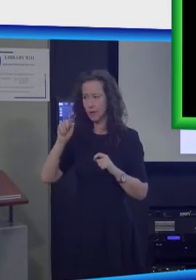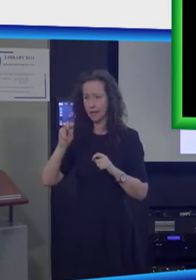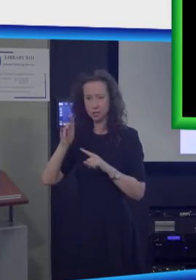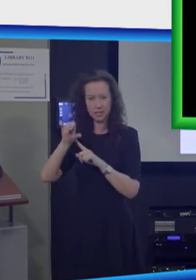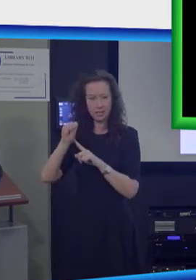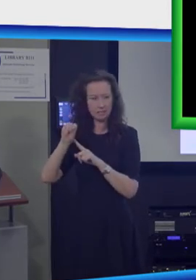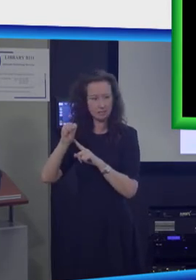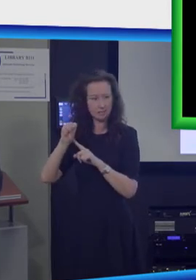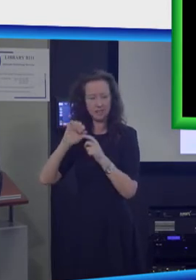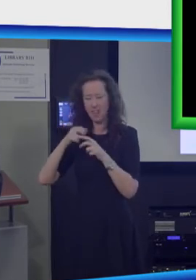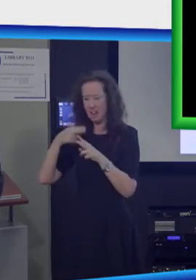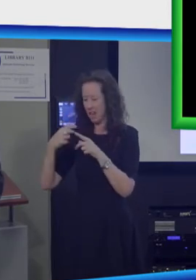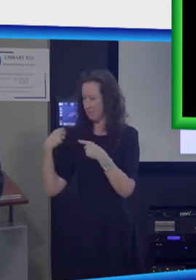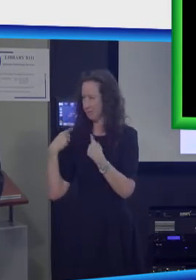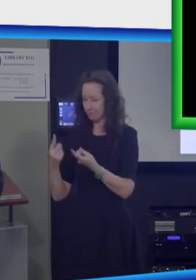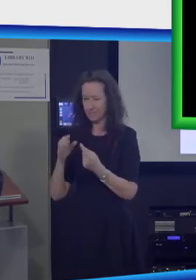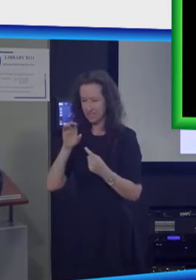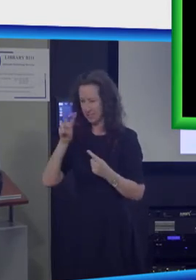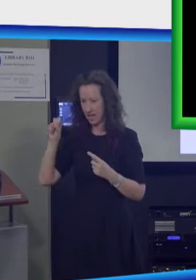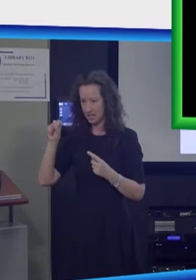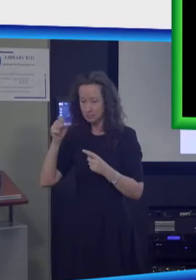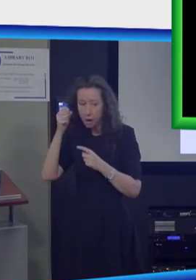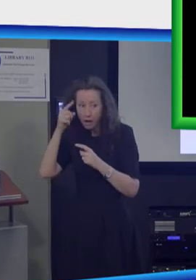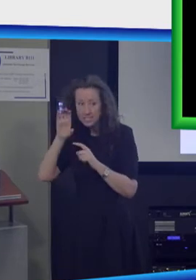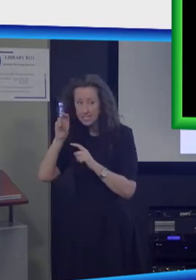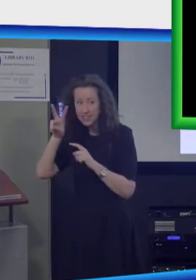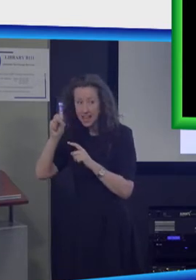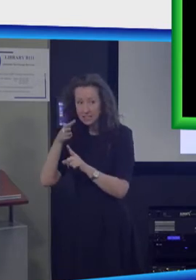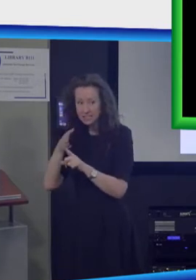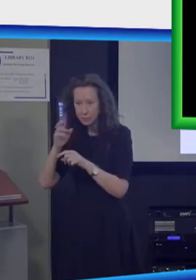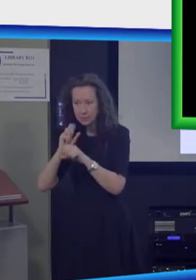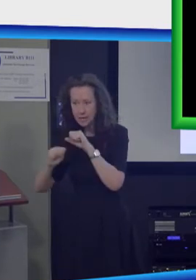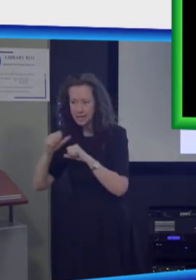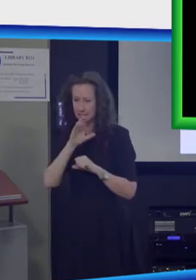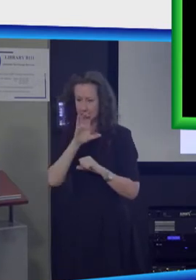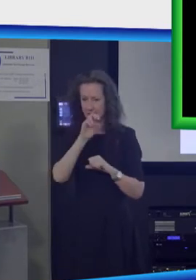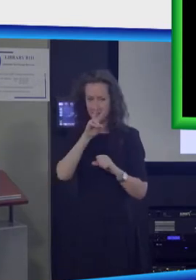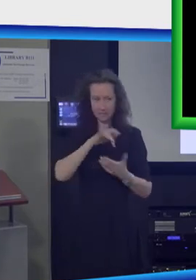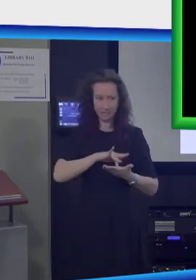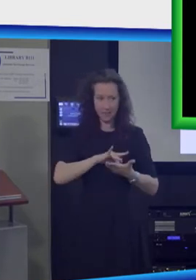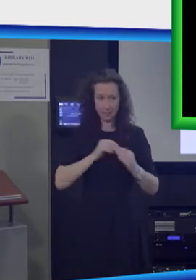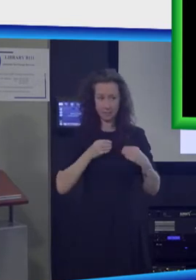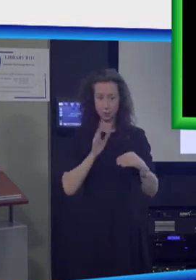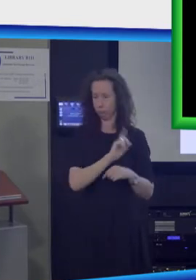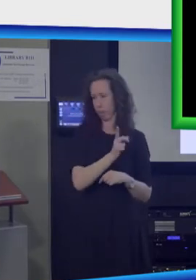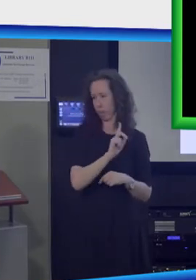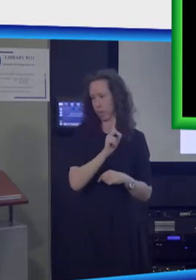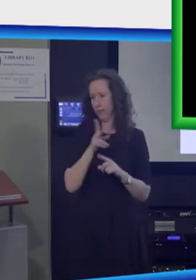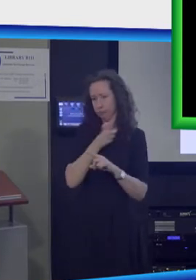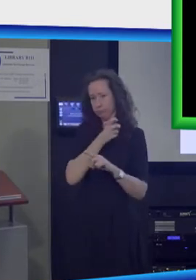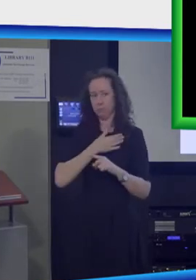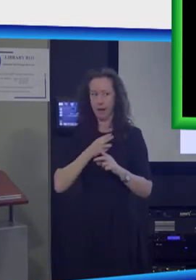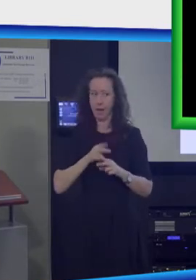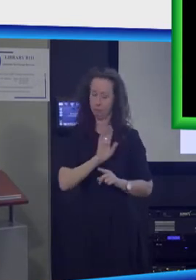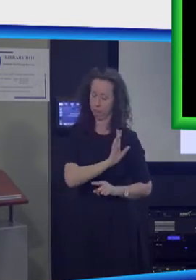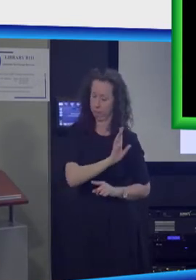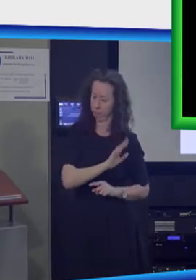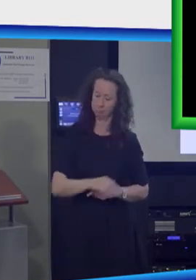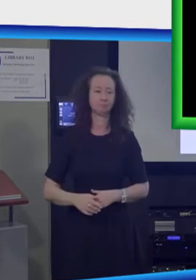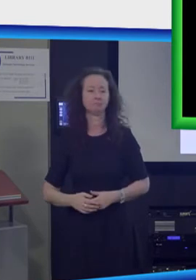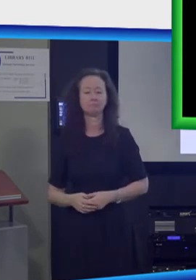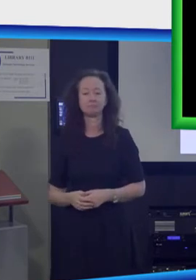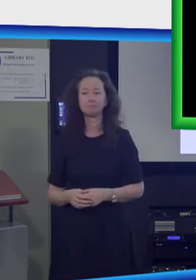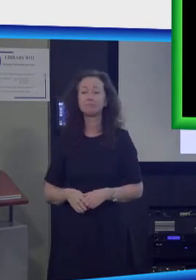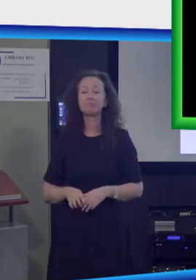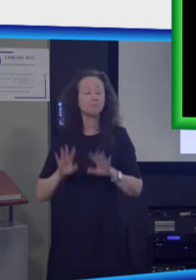reasons. And with CVS long before there was a drugstore called CVS, so they kind of scooped us.